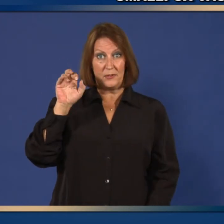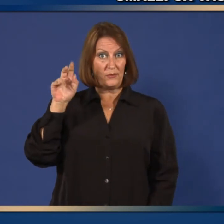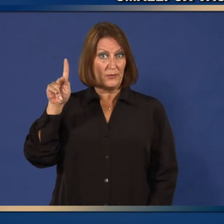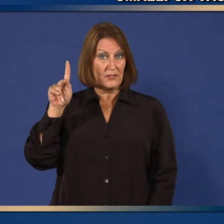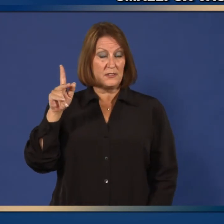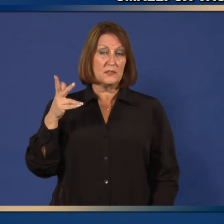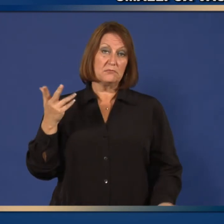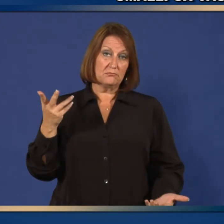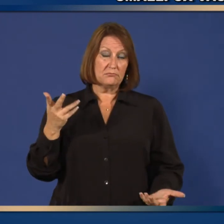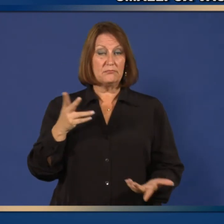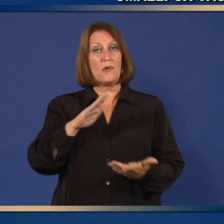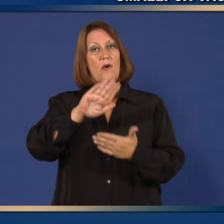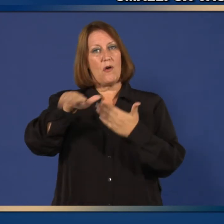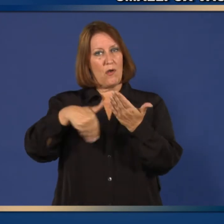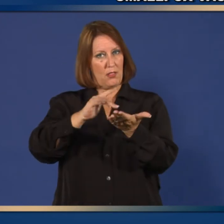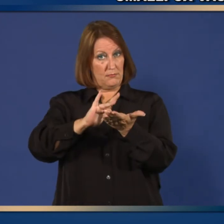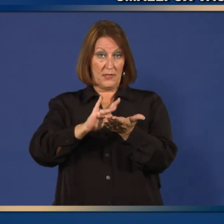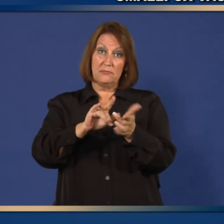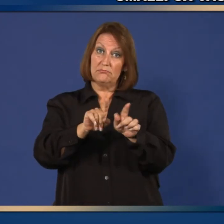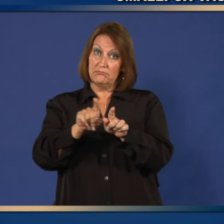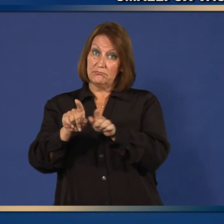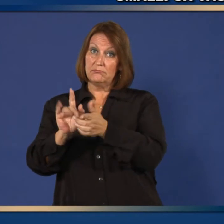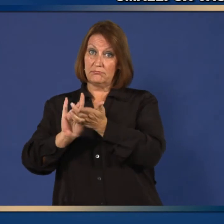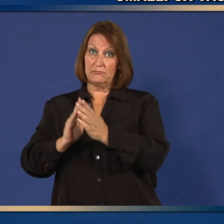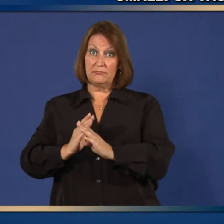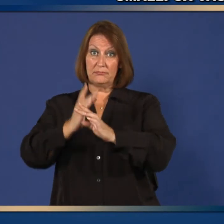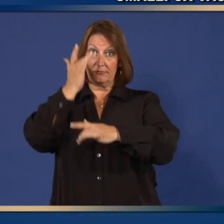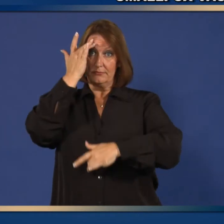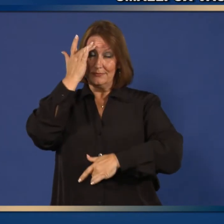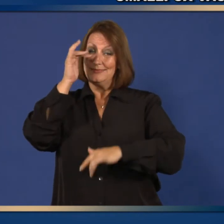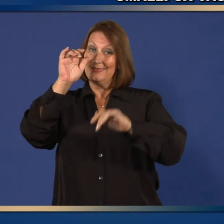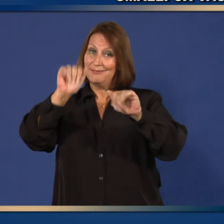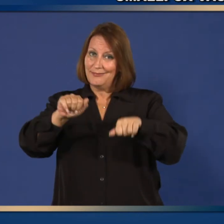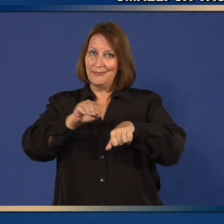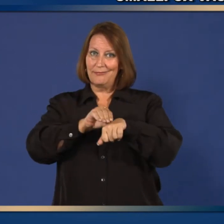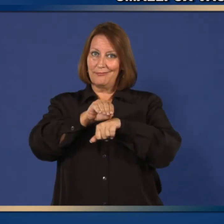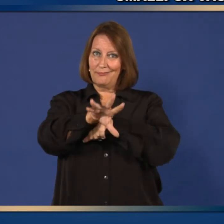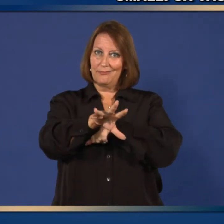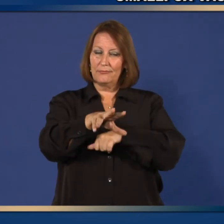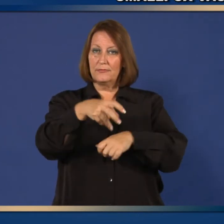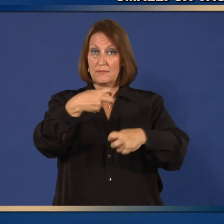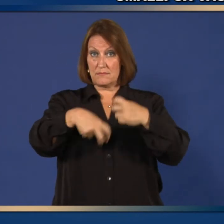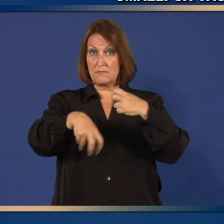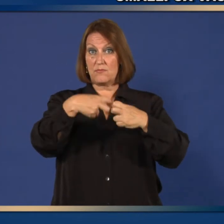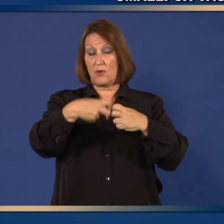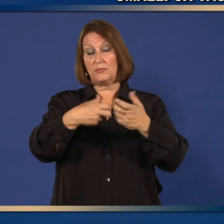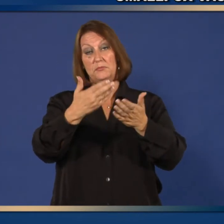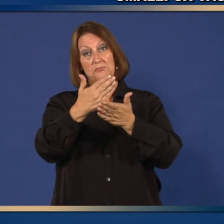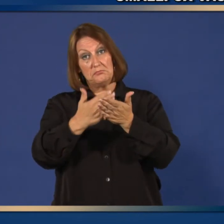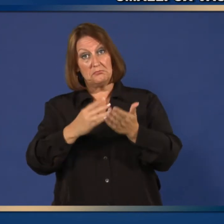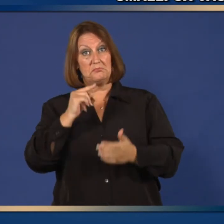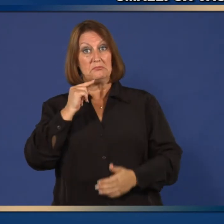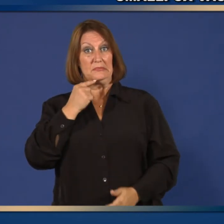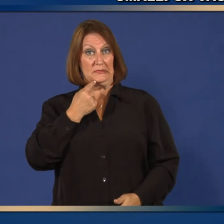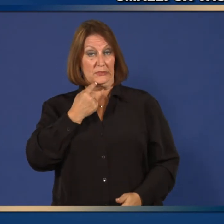A vaccine, like any medicine, can cause serious problems.